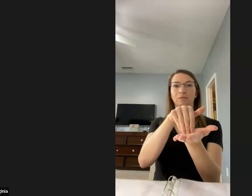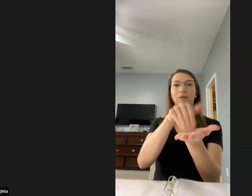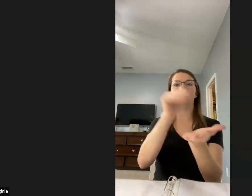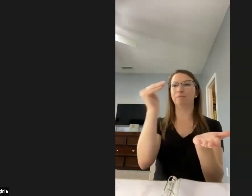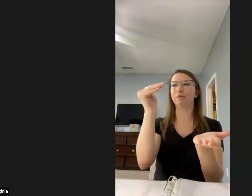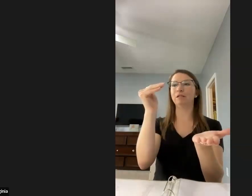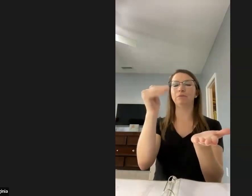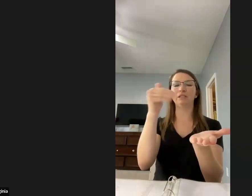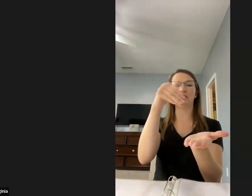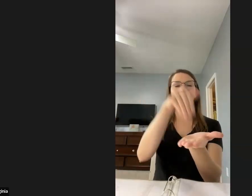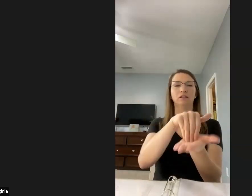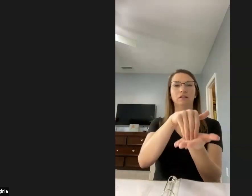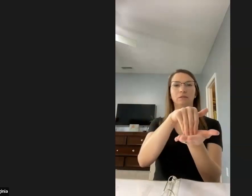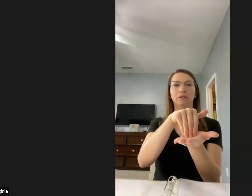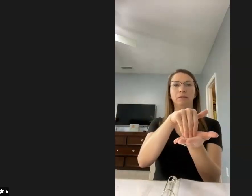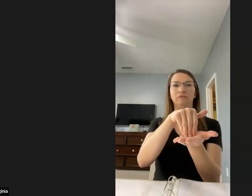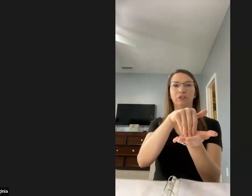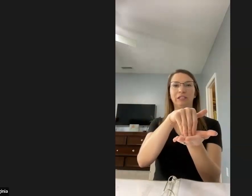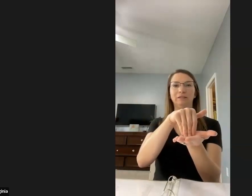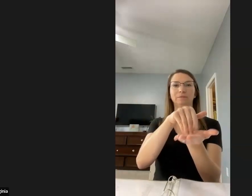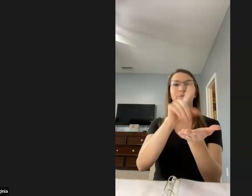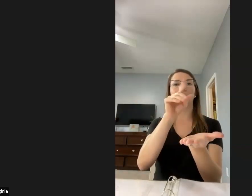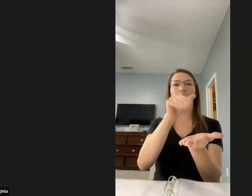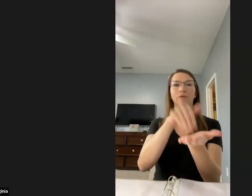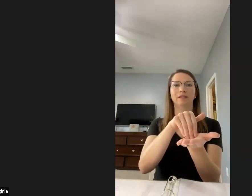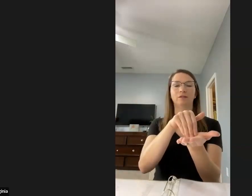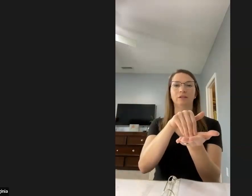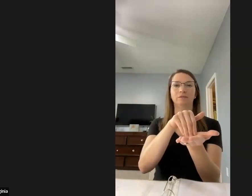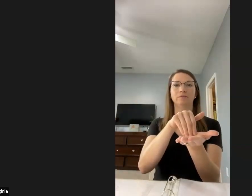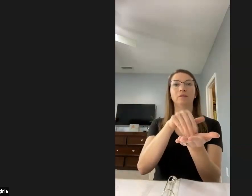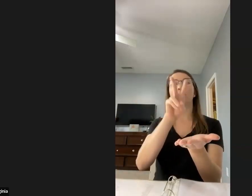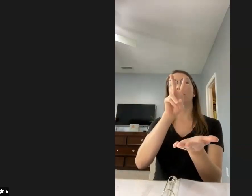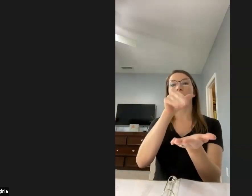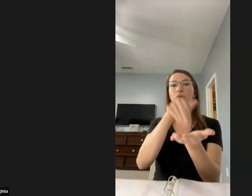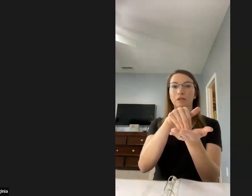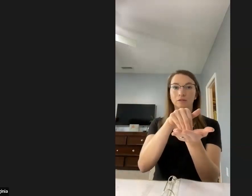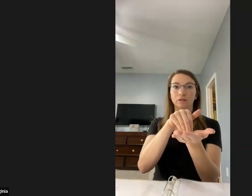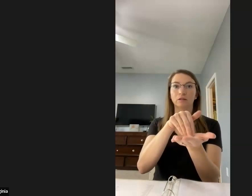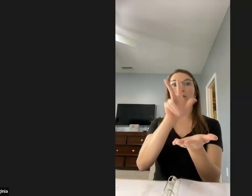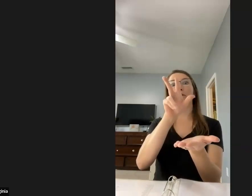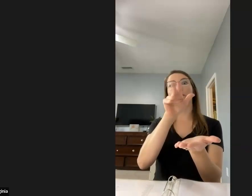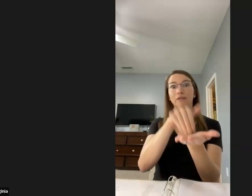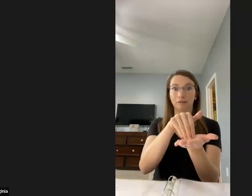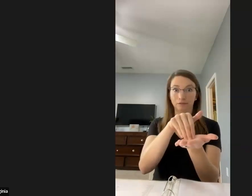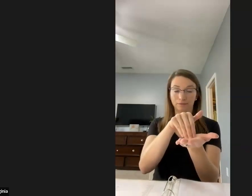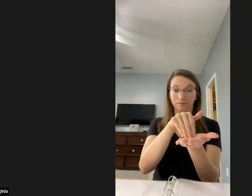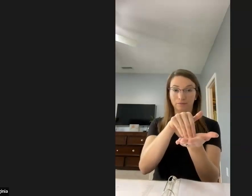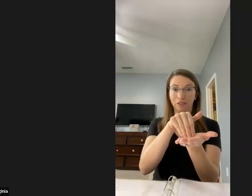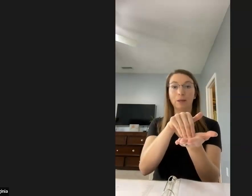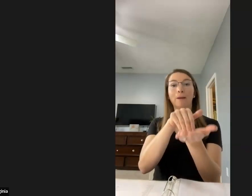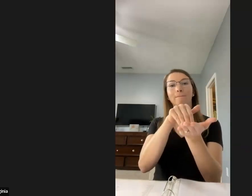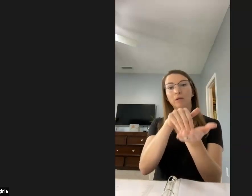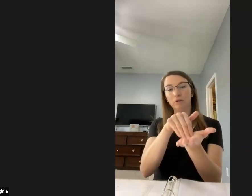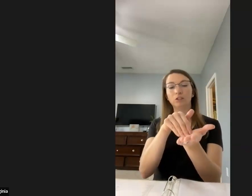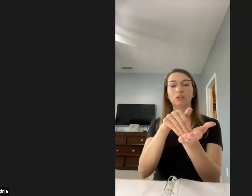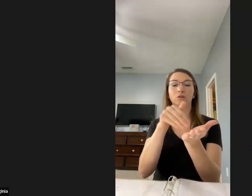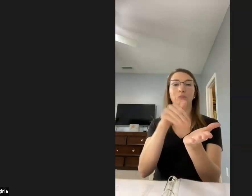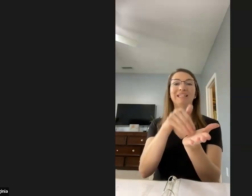a bent B in the palm of your hand. 1,000, 2,000, 3,000. Okay. Million, you're going to repeat